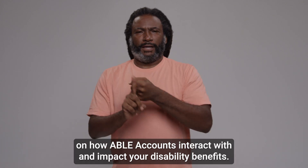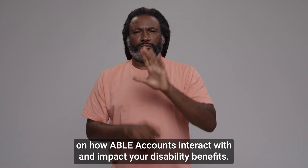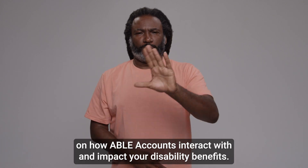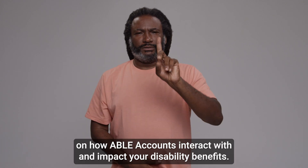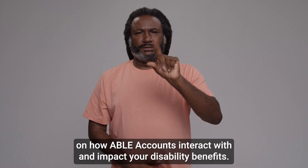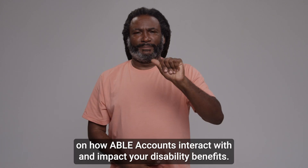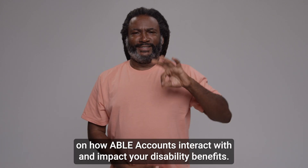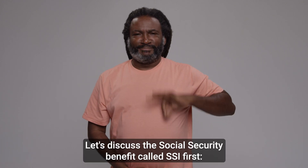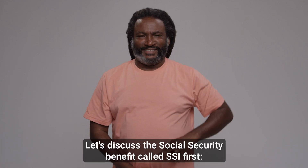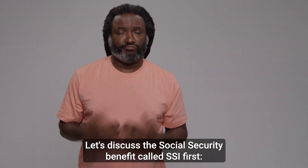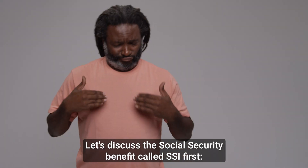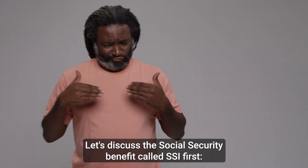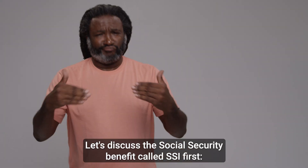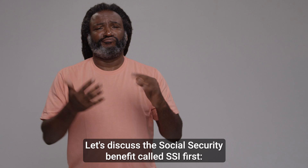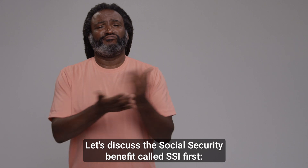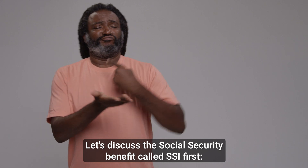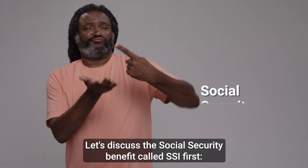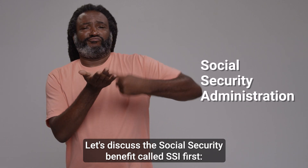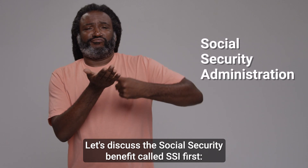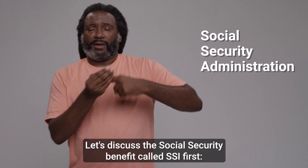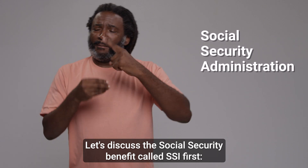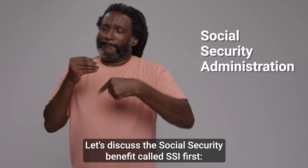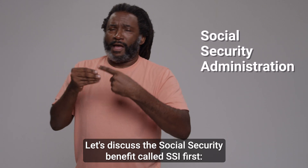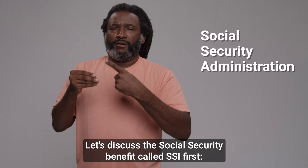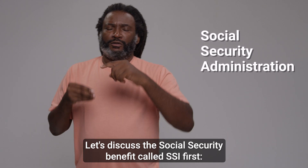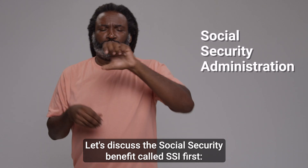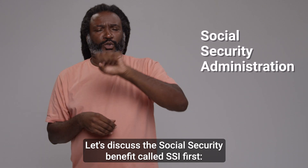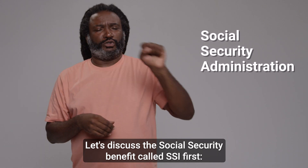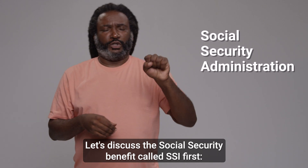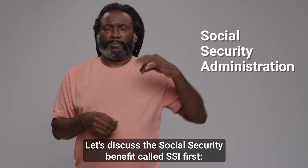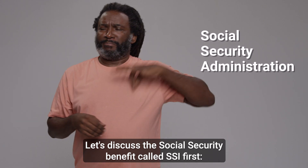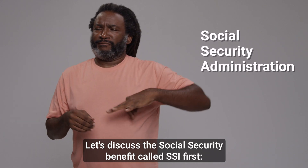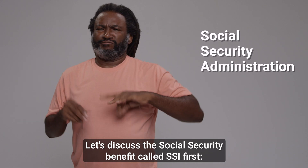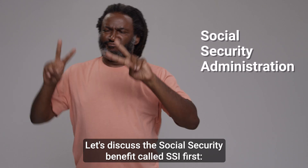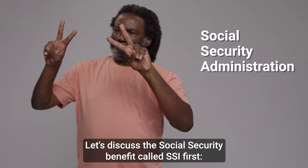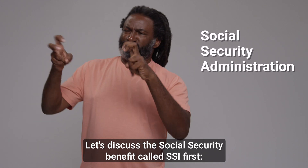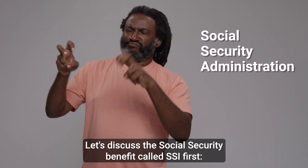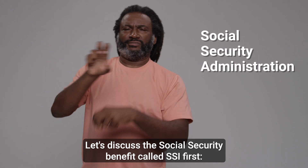disability benefits. Let's discuss the Social Security benefit called SSI first.